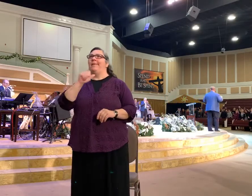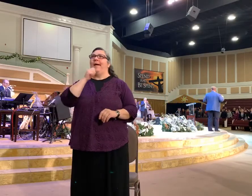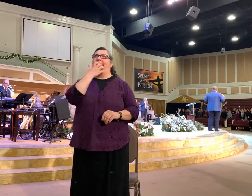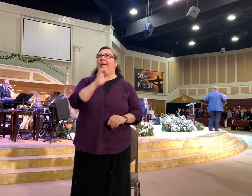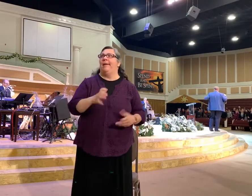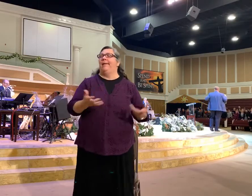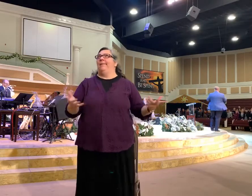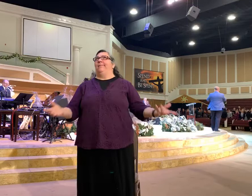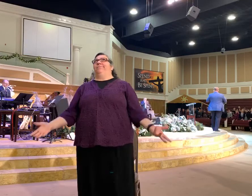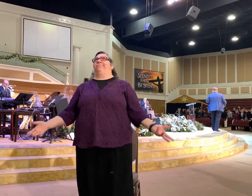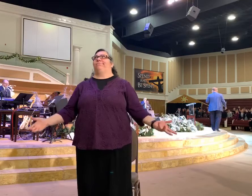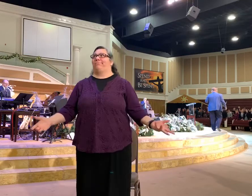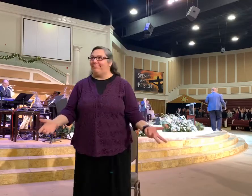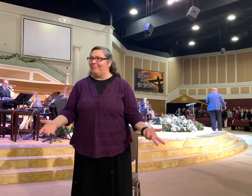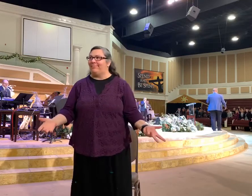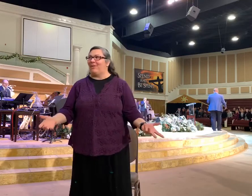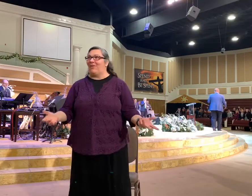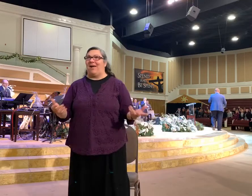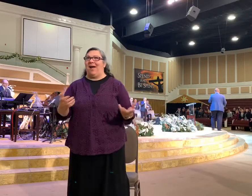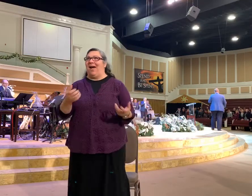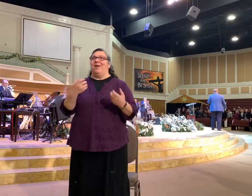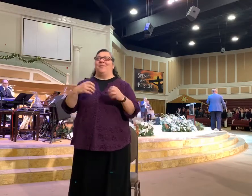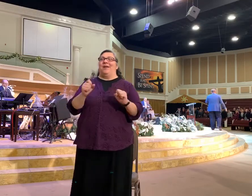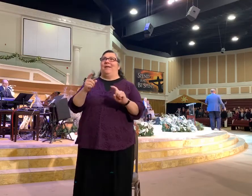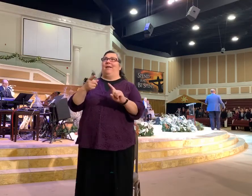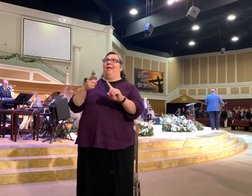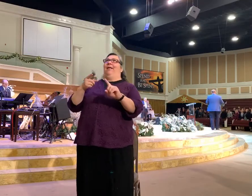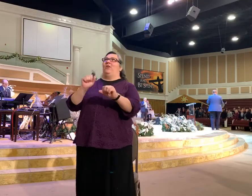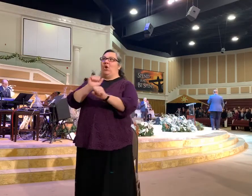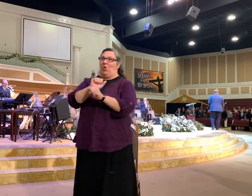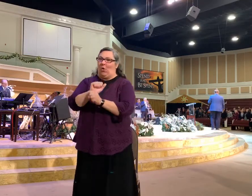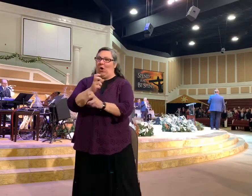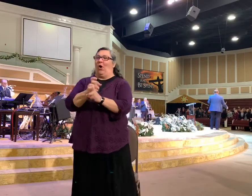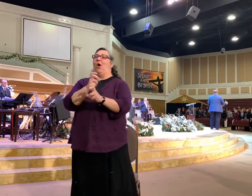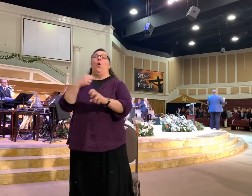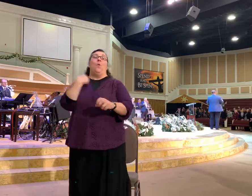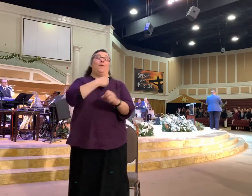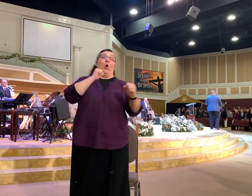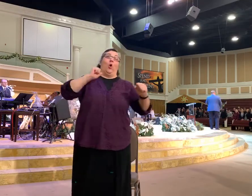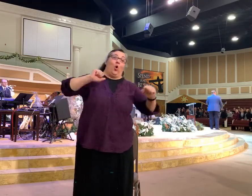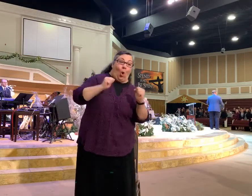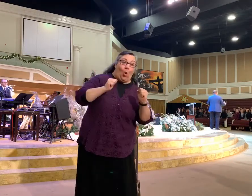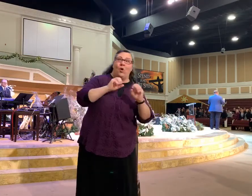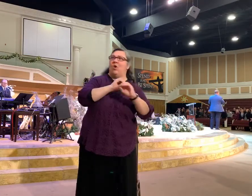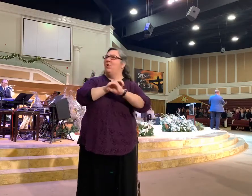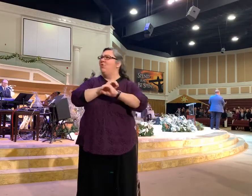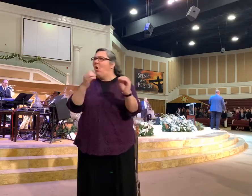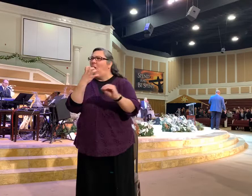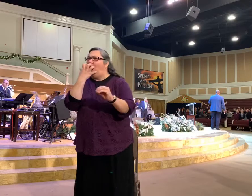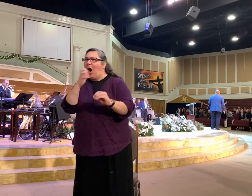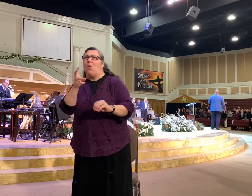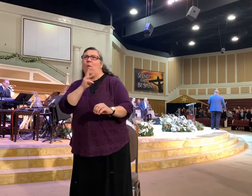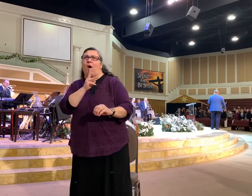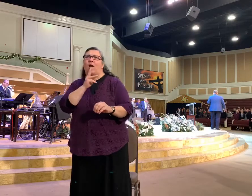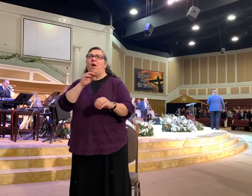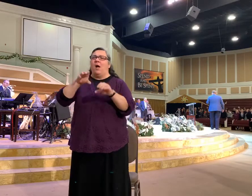just trying to work your way to Christ, I guess. So we were cold, and we didn't have hot water, and the pipes